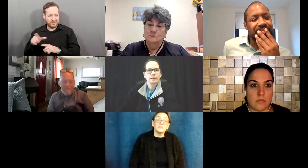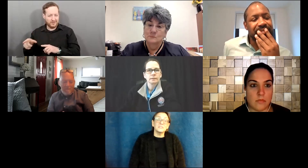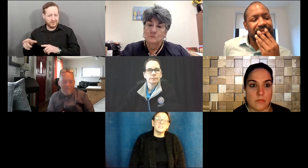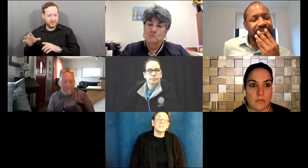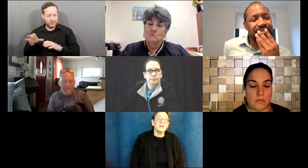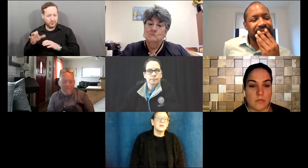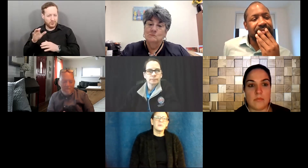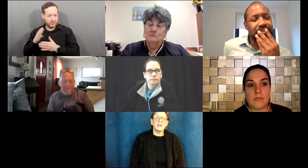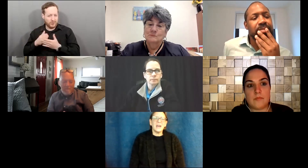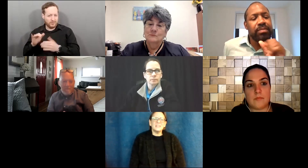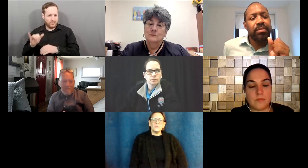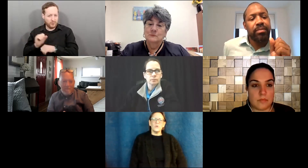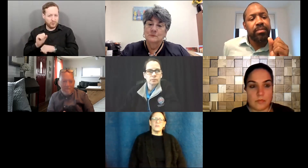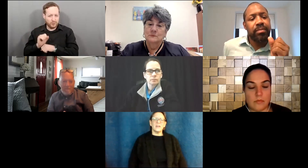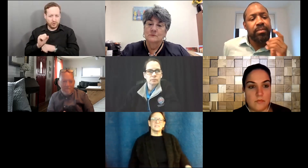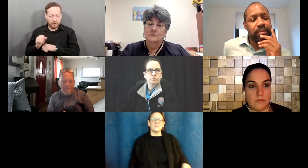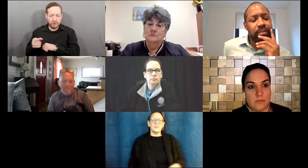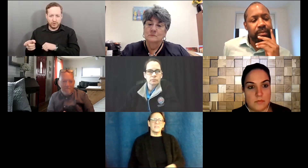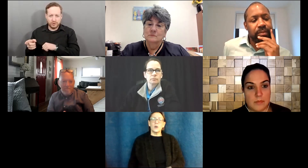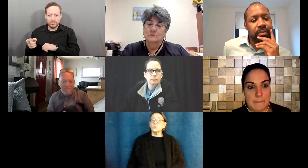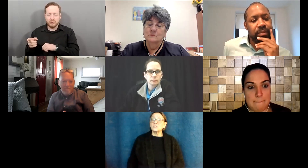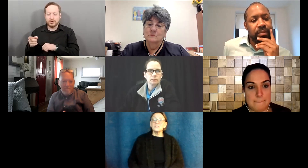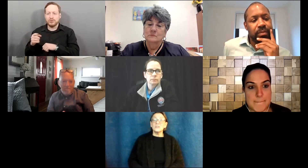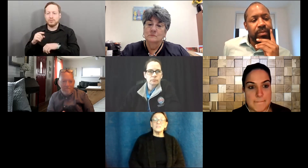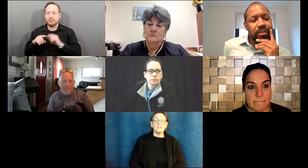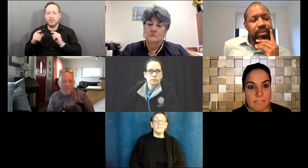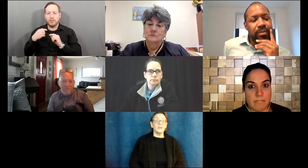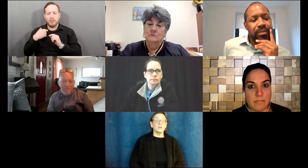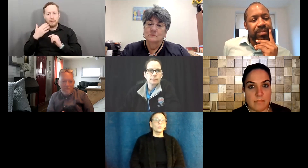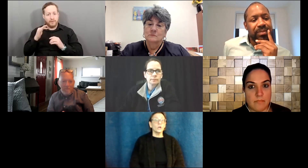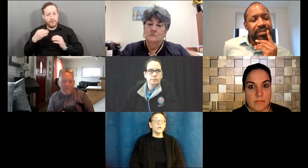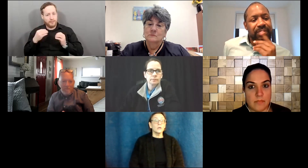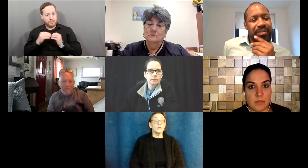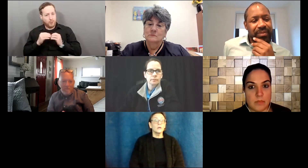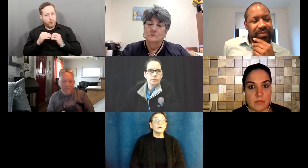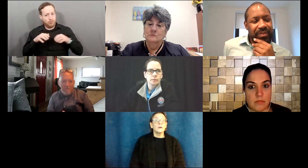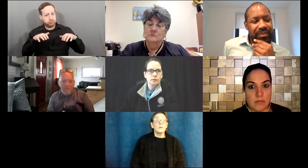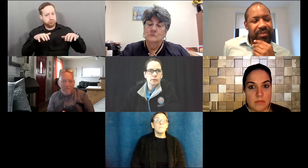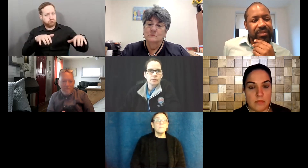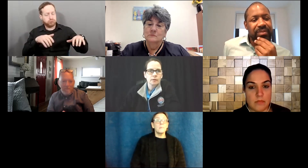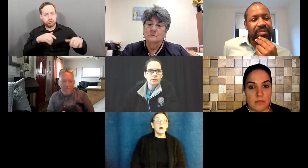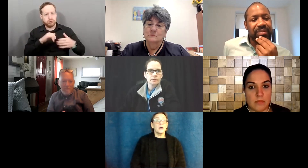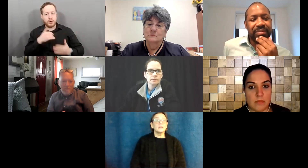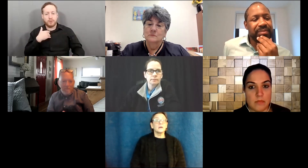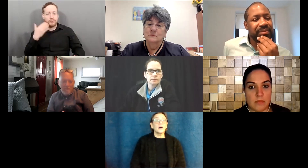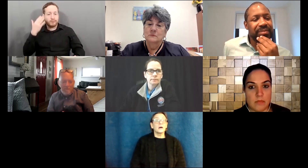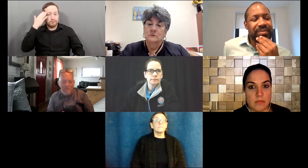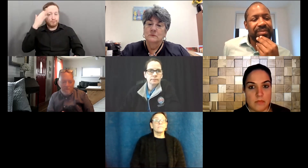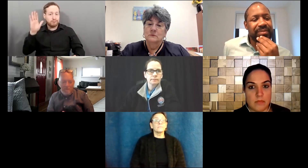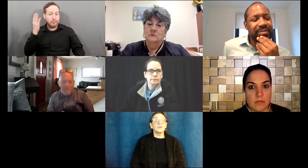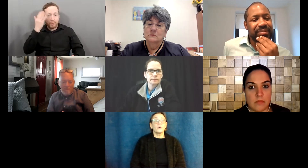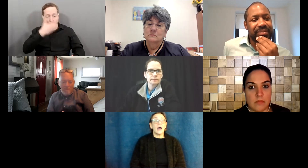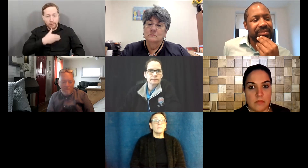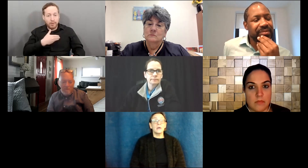of services. But I don't know if that's something that OSL does in their work. But,